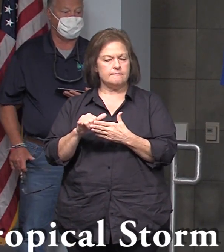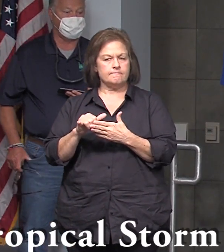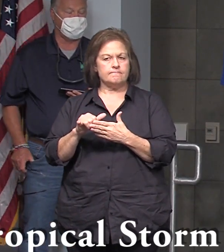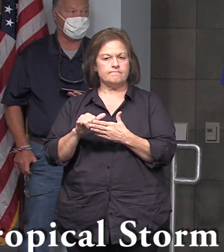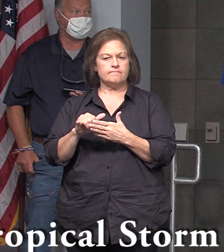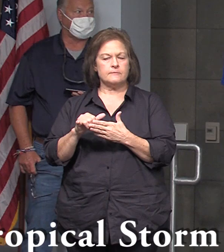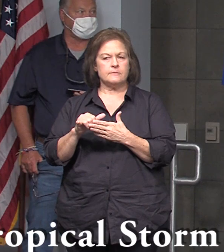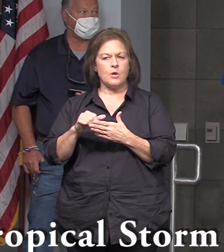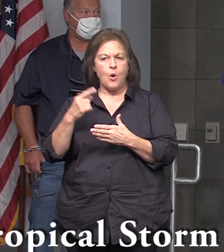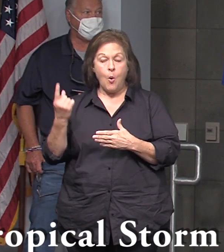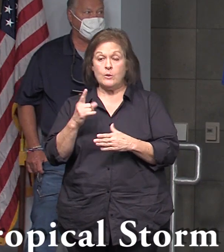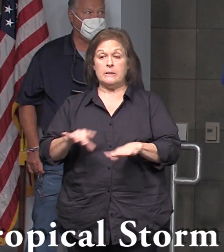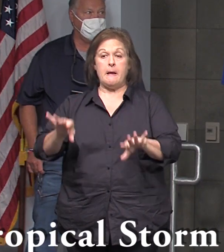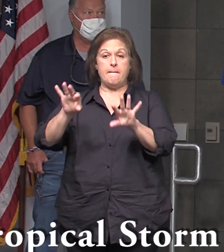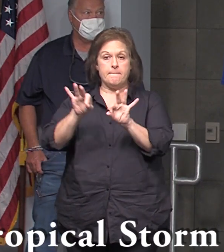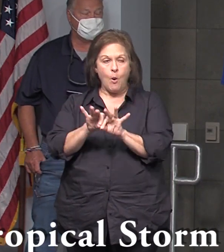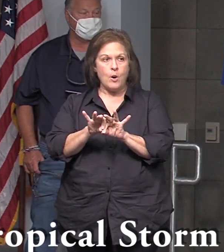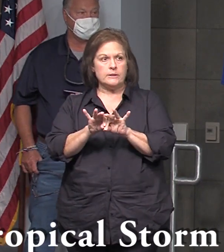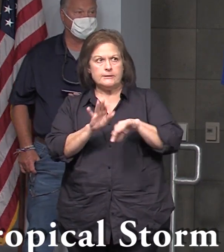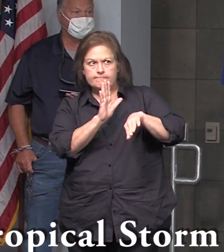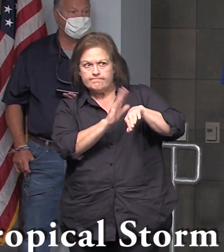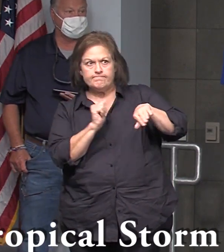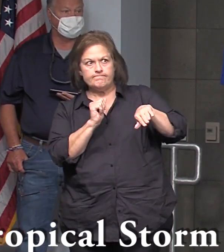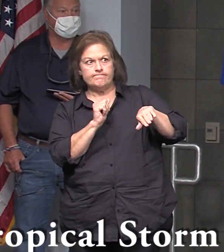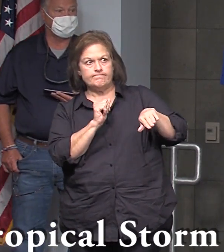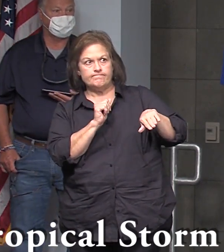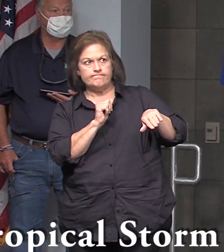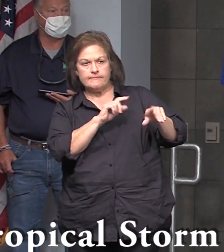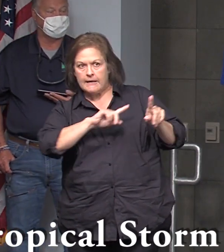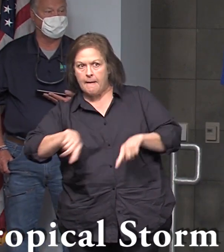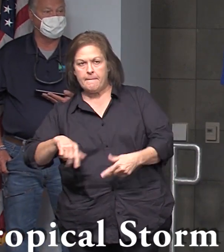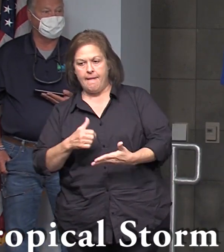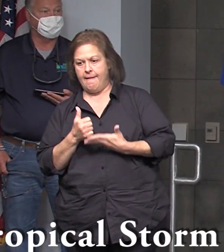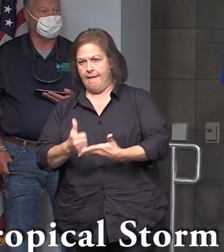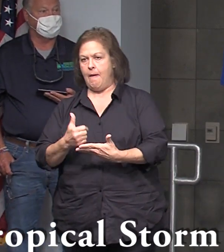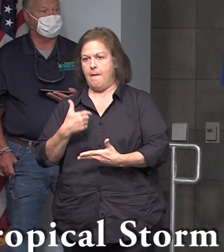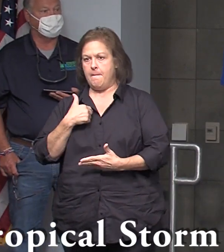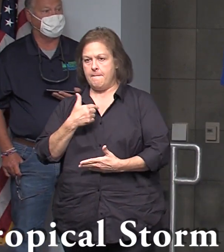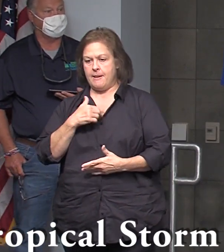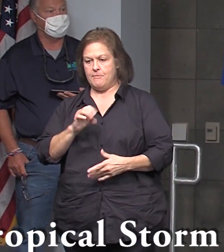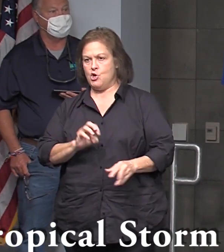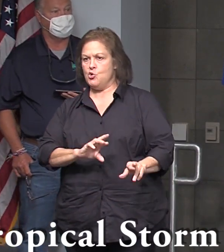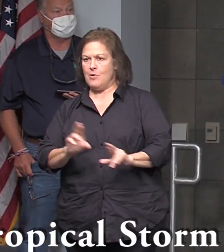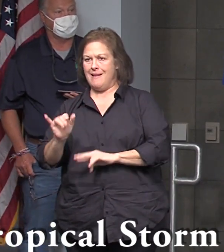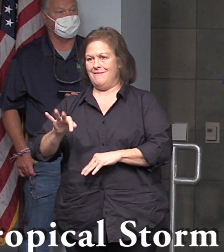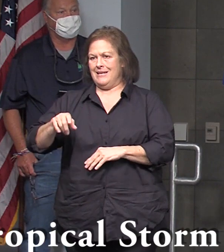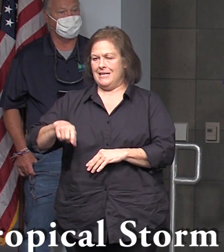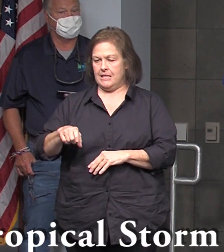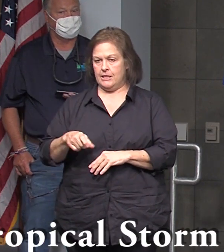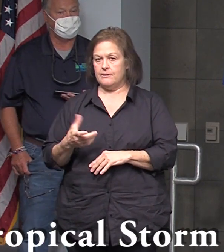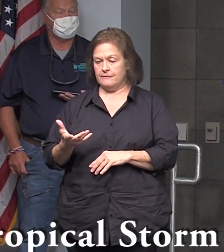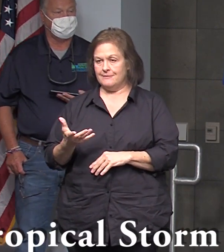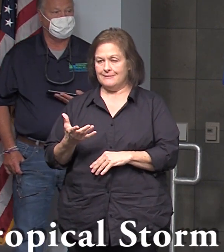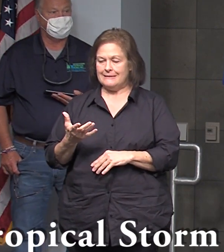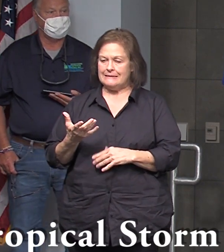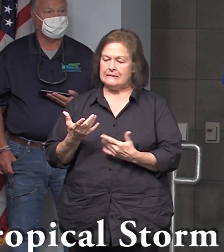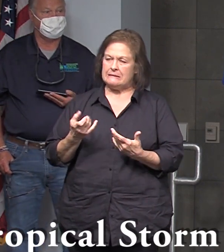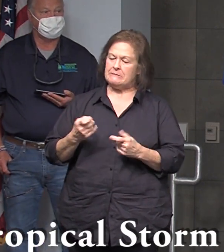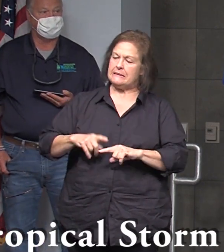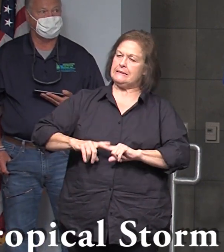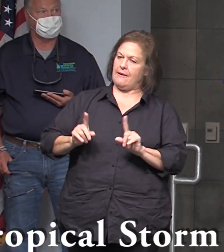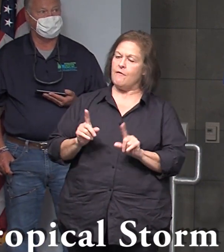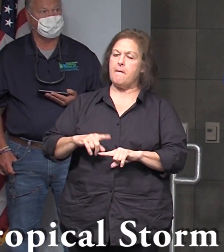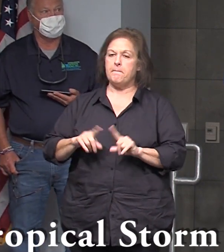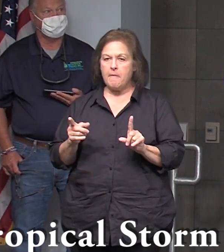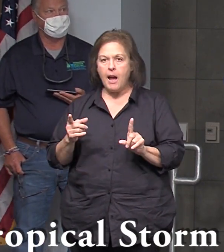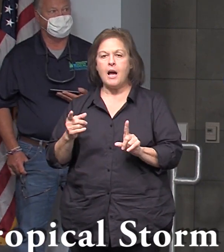getting additional resources in queue, having them ready, ramping up as needed. This is somewhat unique, but I